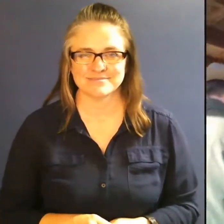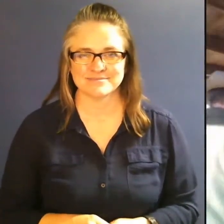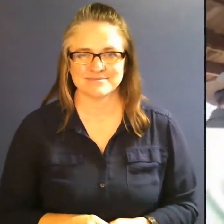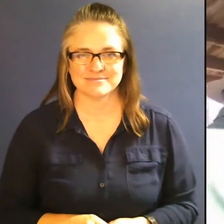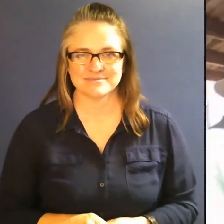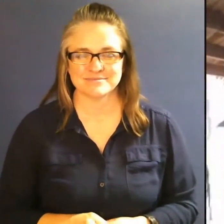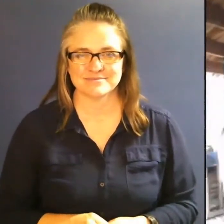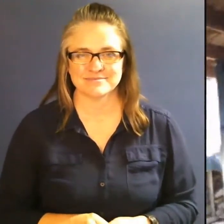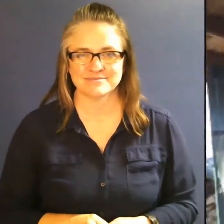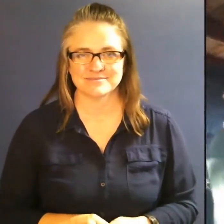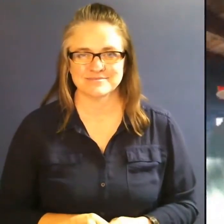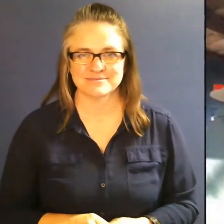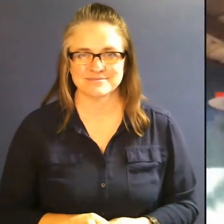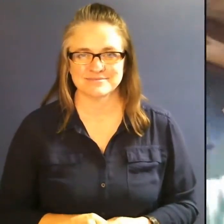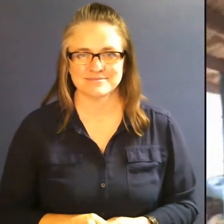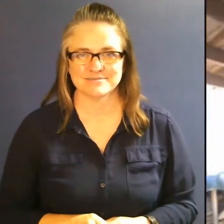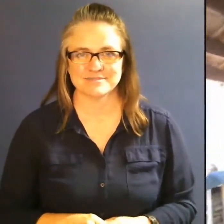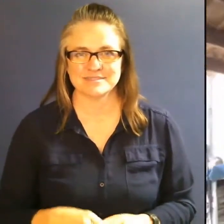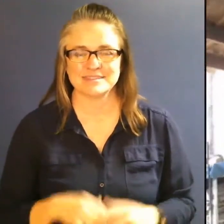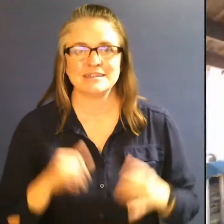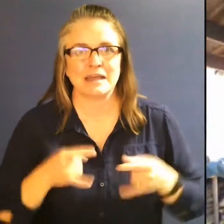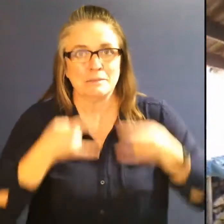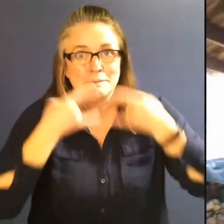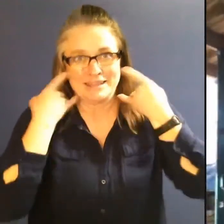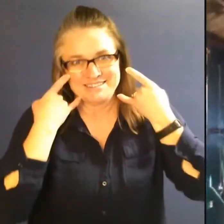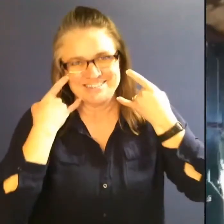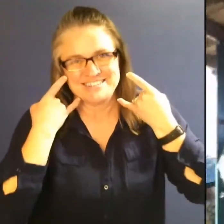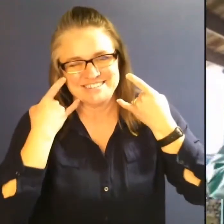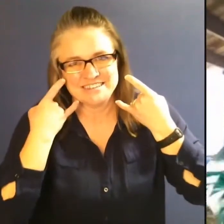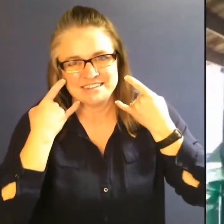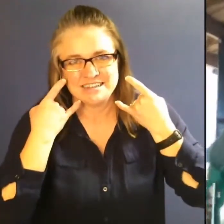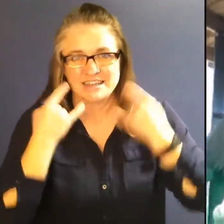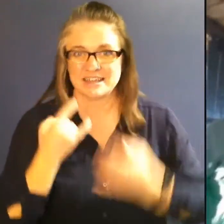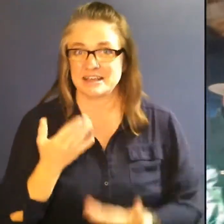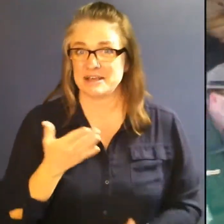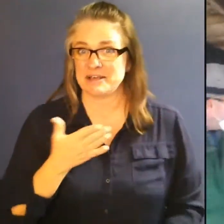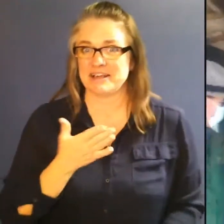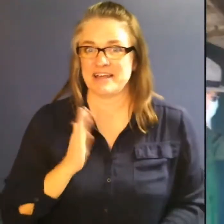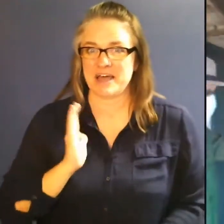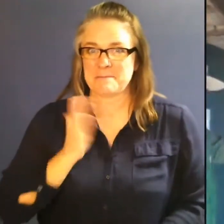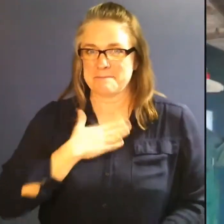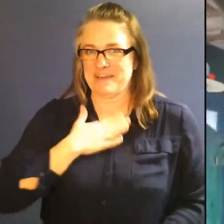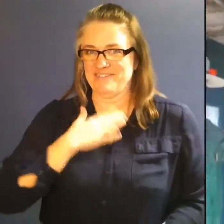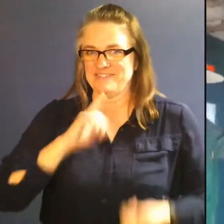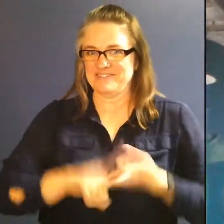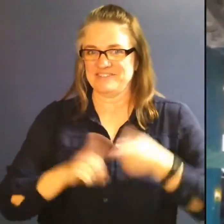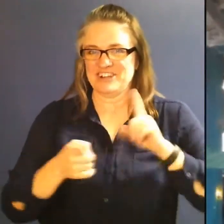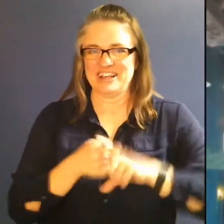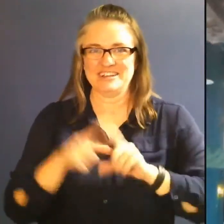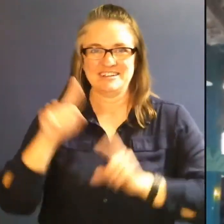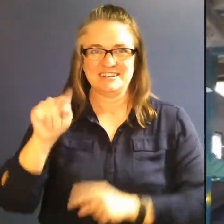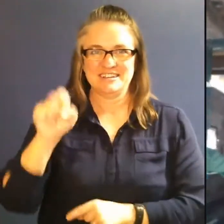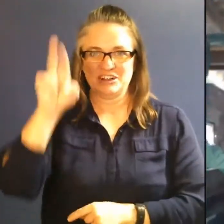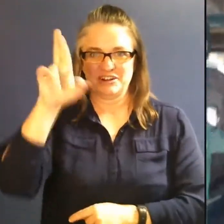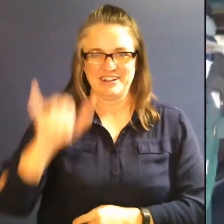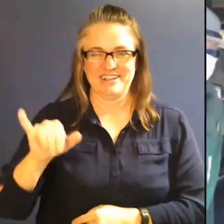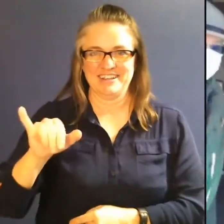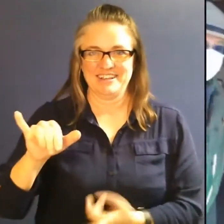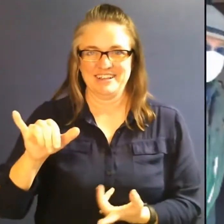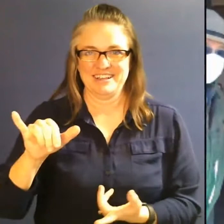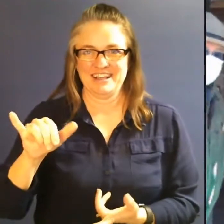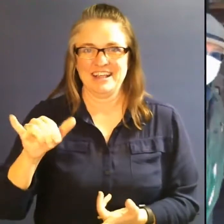All right, let's see. I either put this on or here's our friend Harry. You couldn't do this